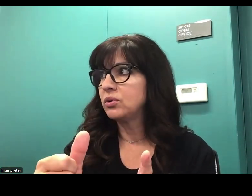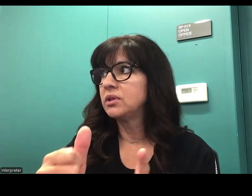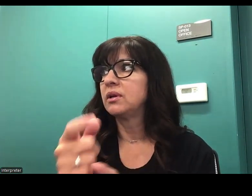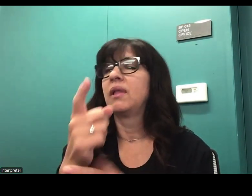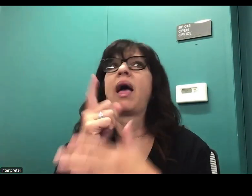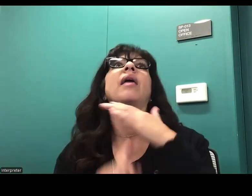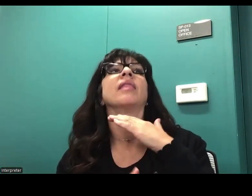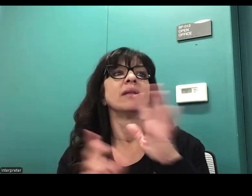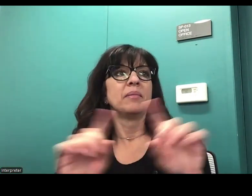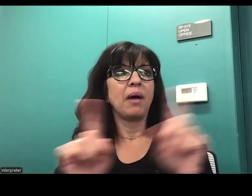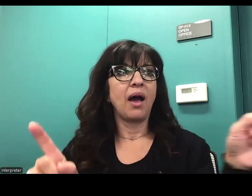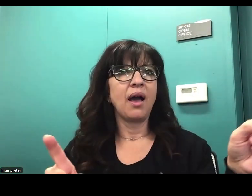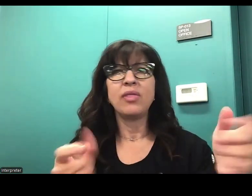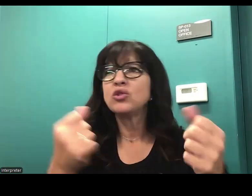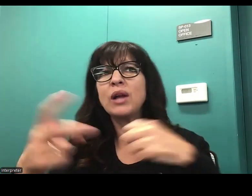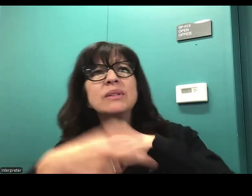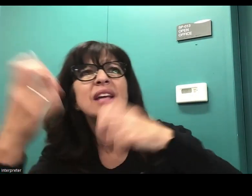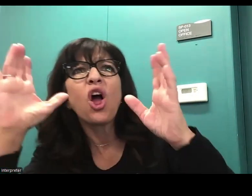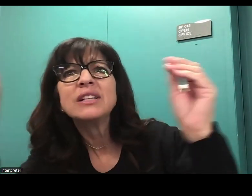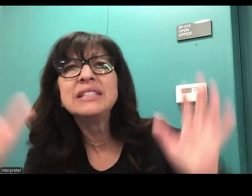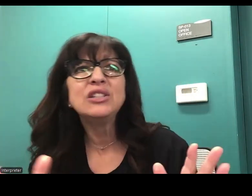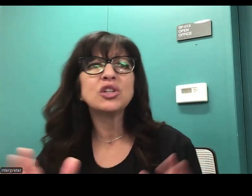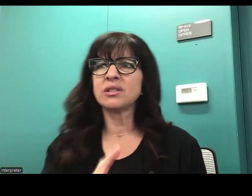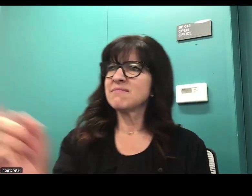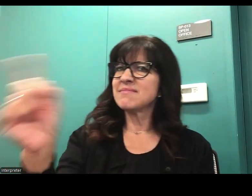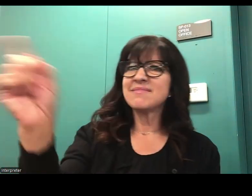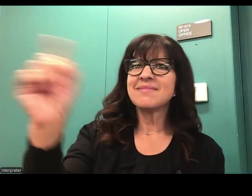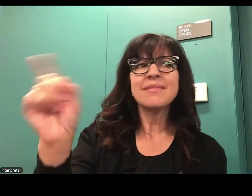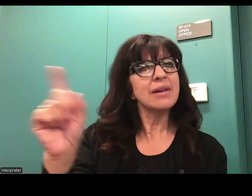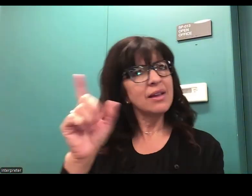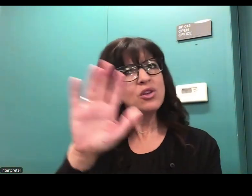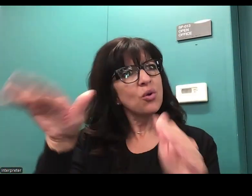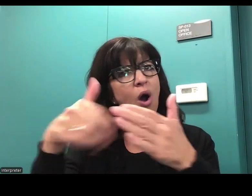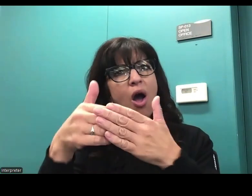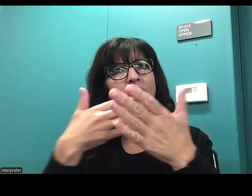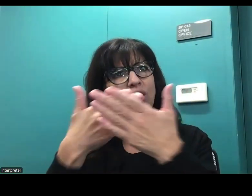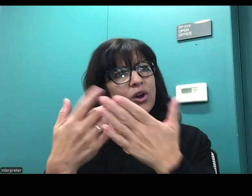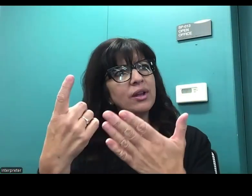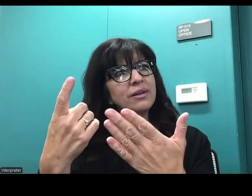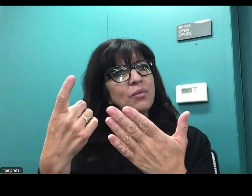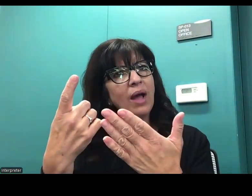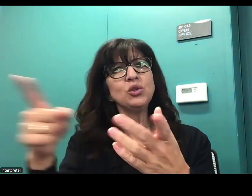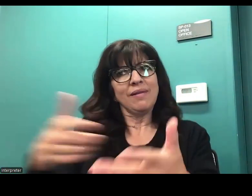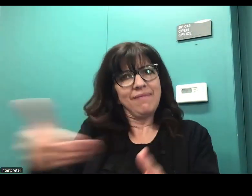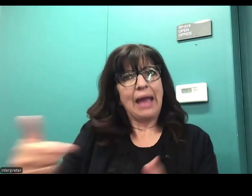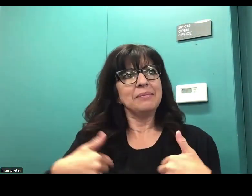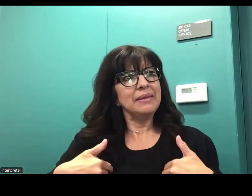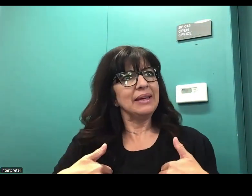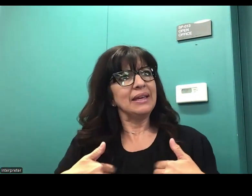Adam's like, Trying to steal our teacher. I'm not trying to steal your teachers. Y'all the good ones. You invited me.